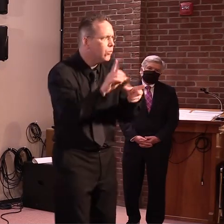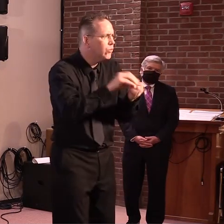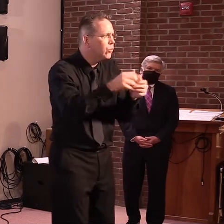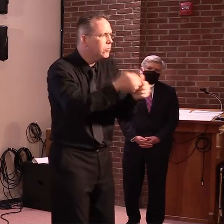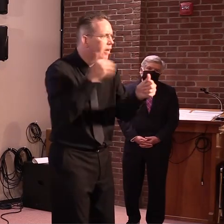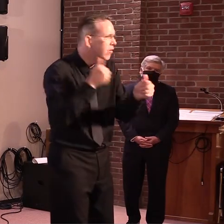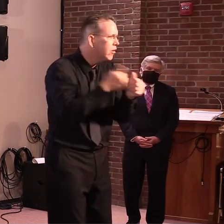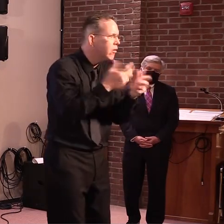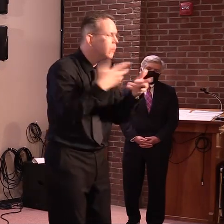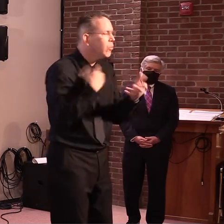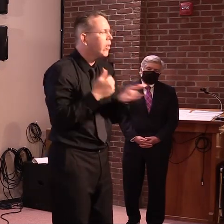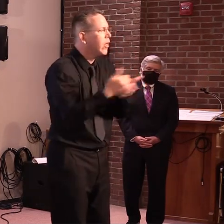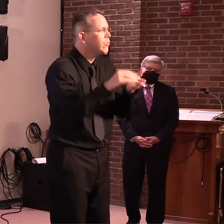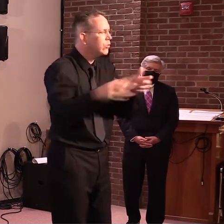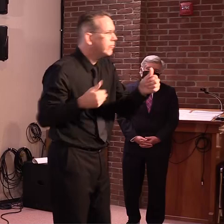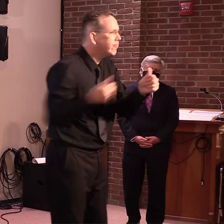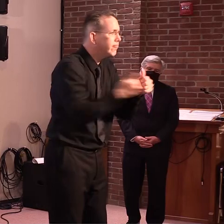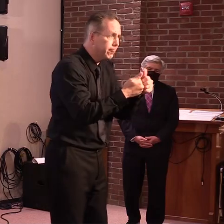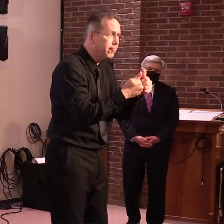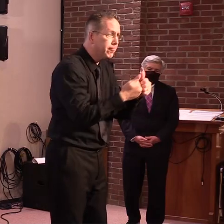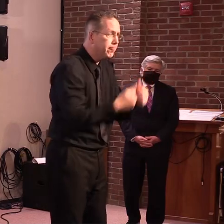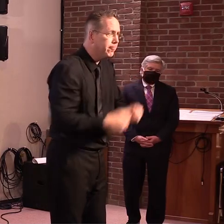Lisa, the AP.